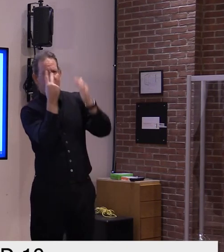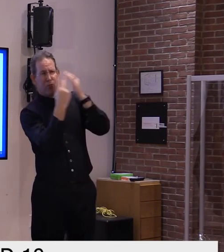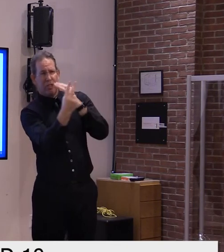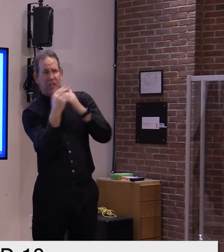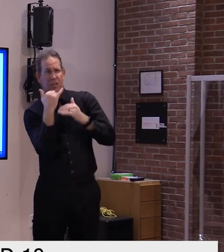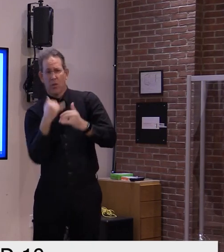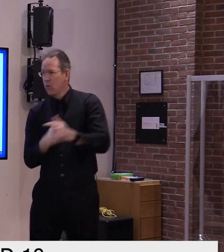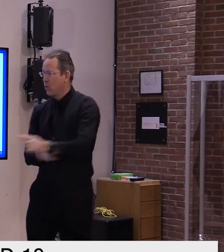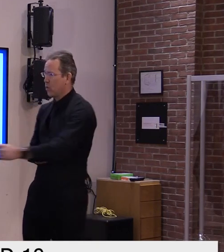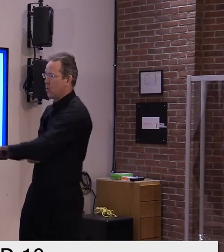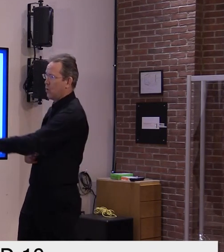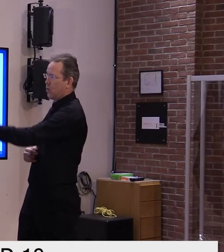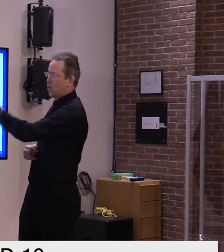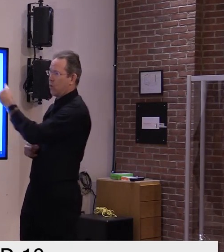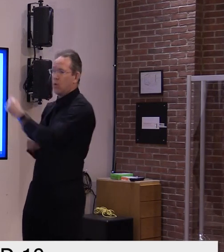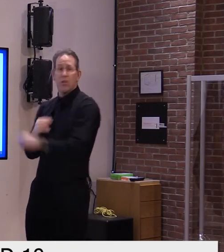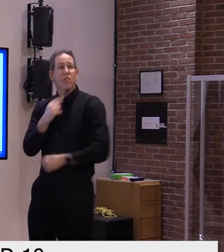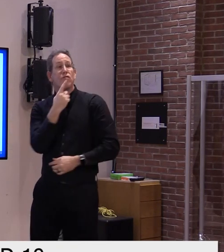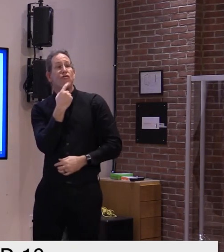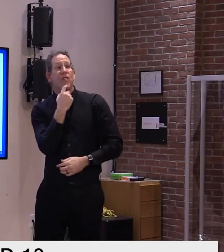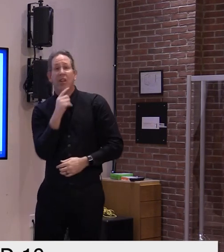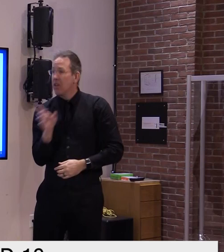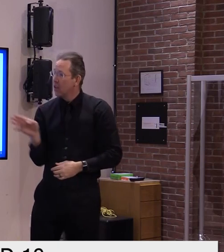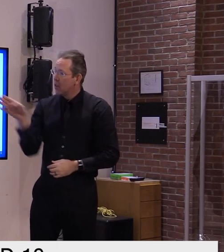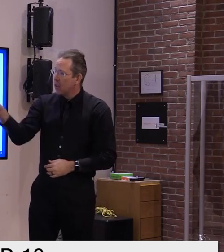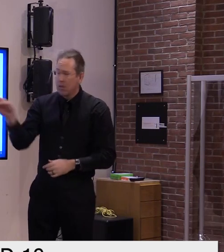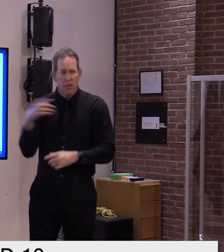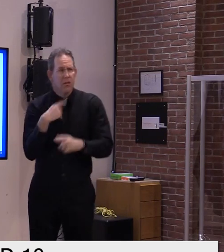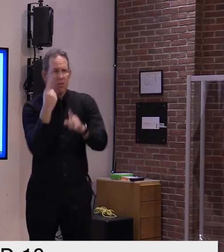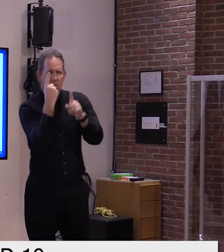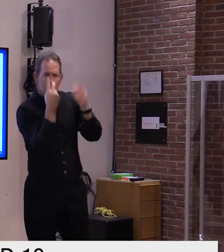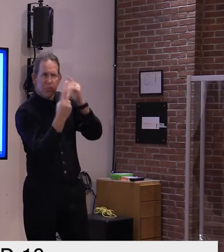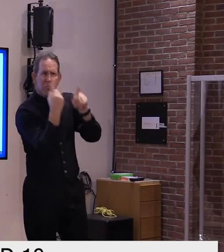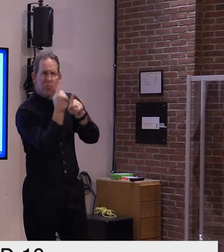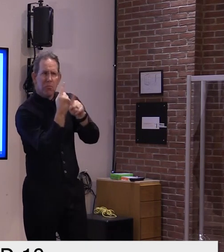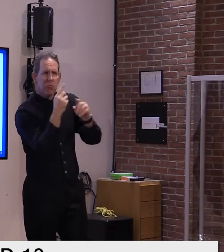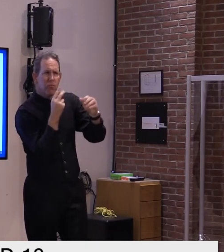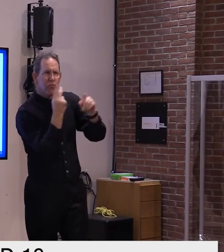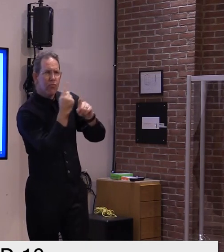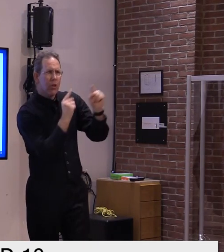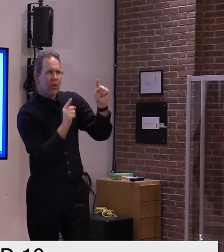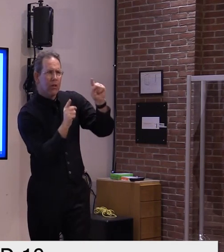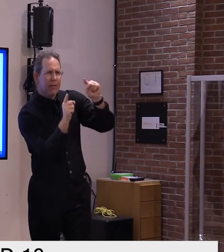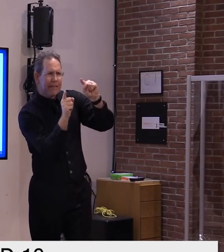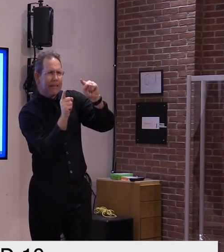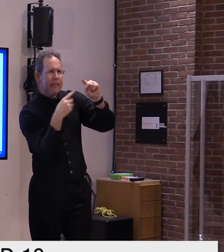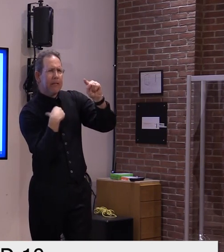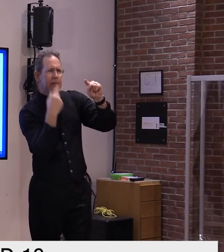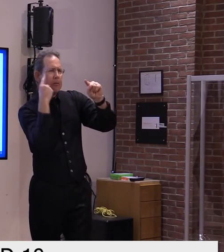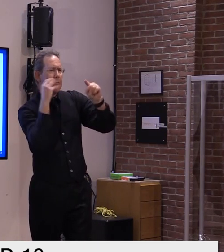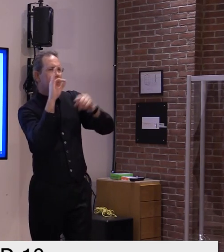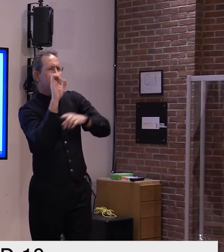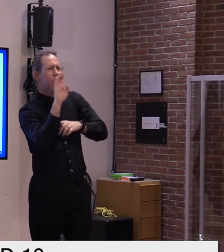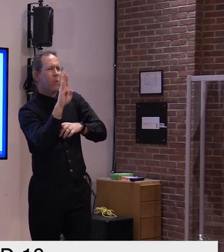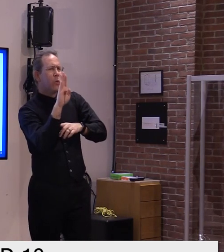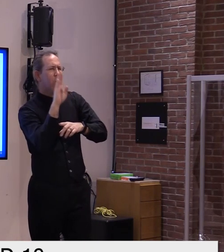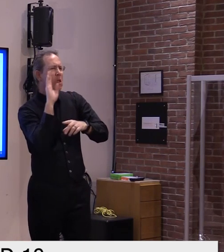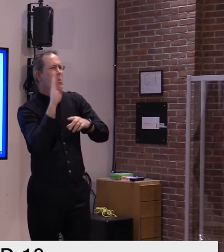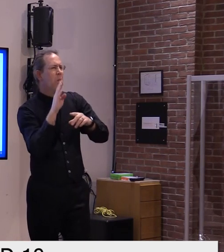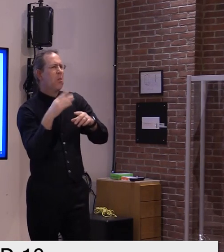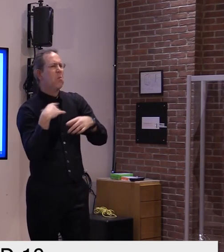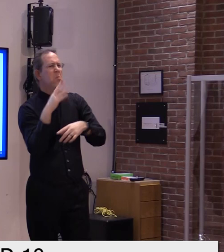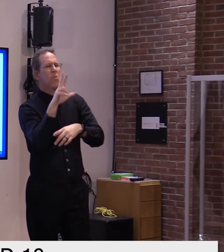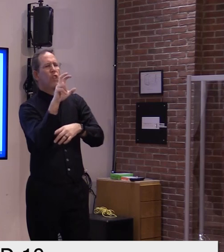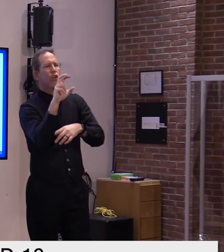for cases that will continue to rise until early February, possibly even approaching 300 cases a day on